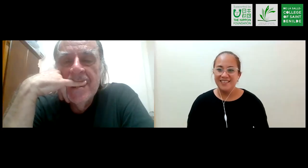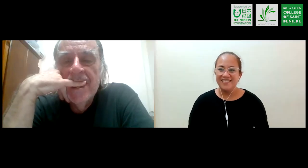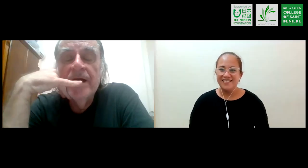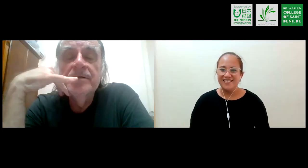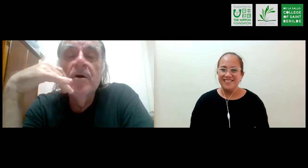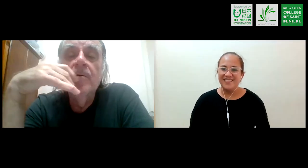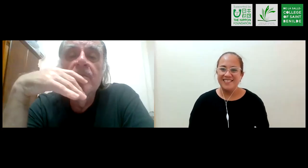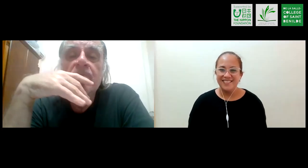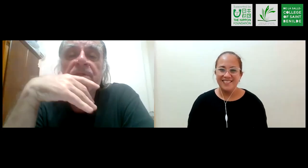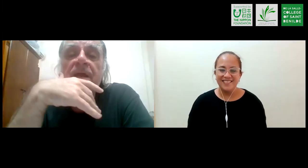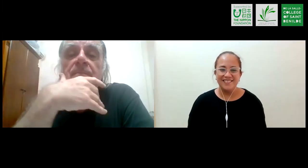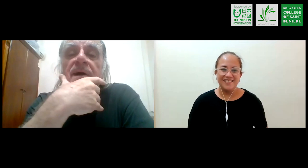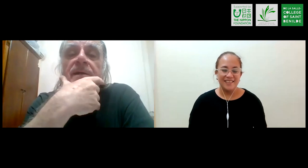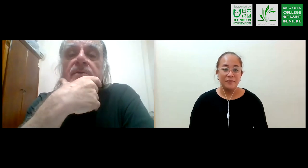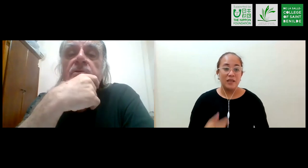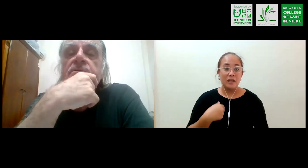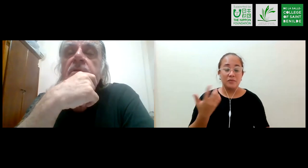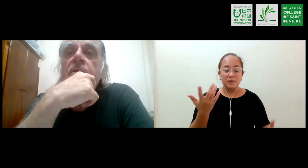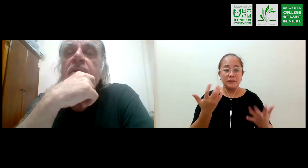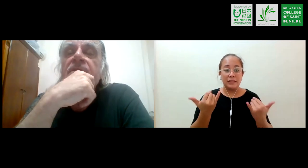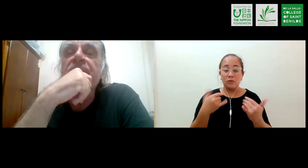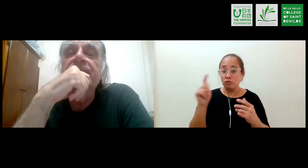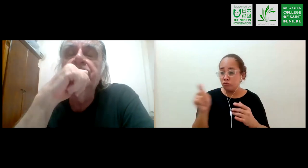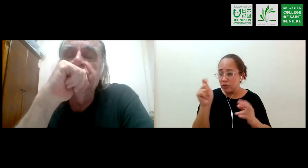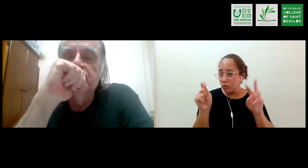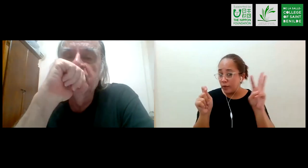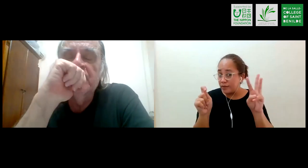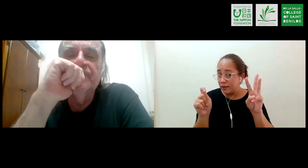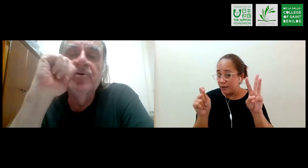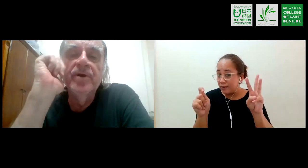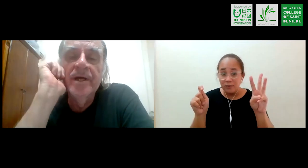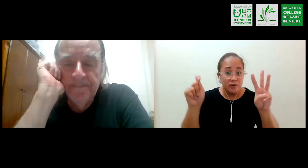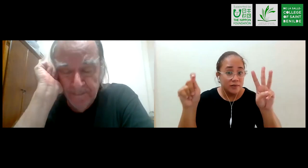All right, so with that in mind, Tuesday or Wednesday? Let's vote again.